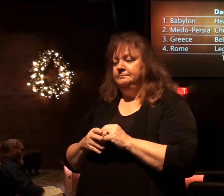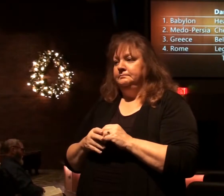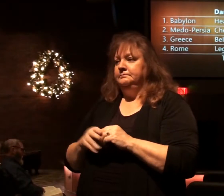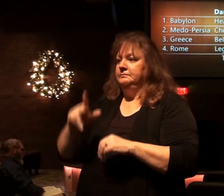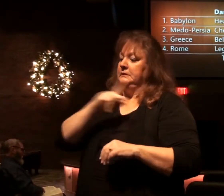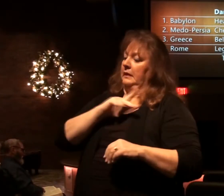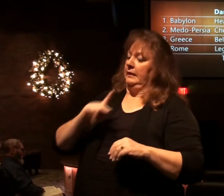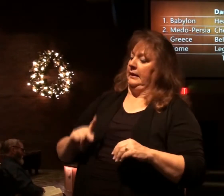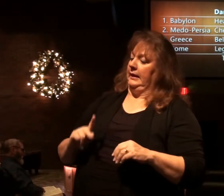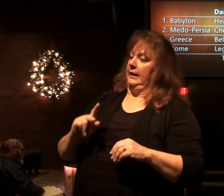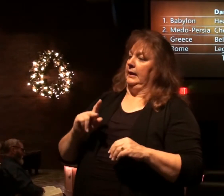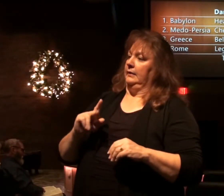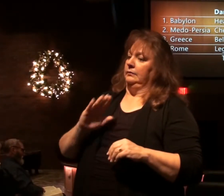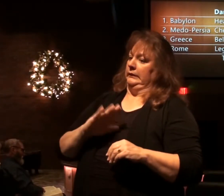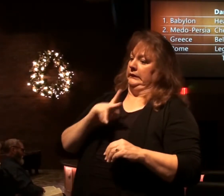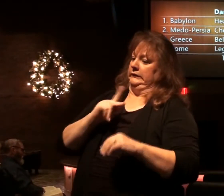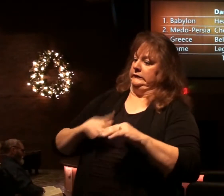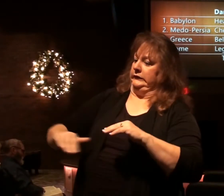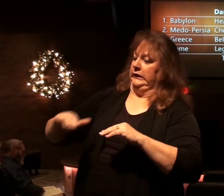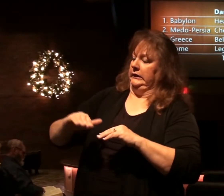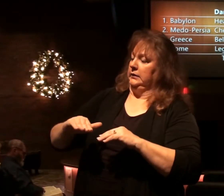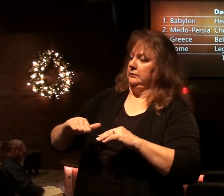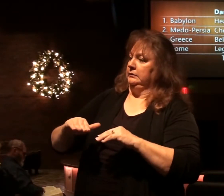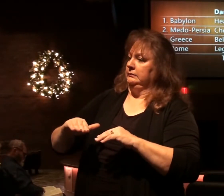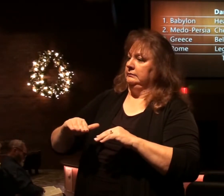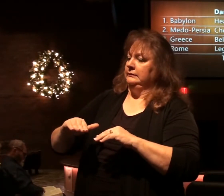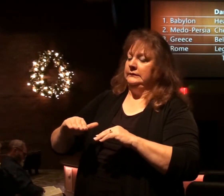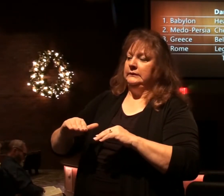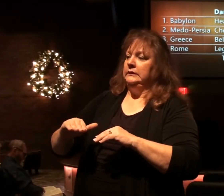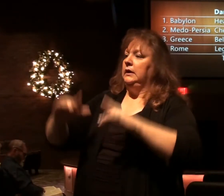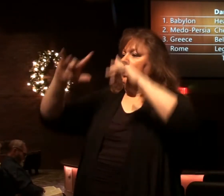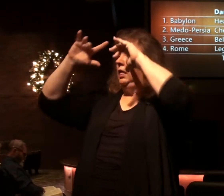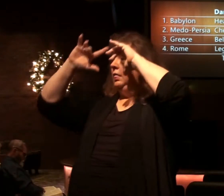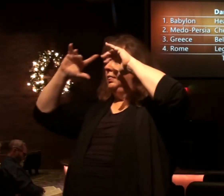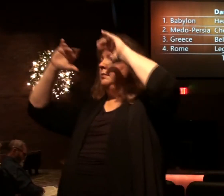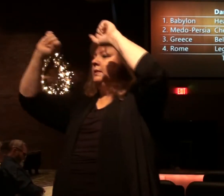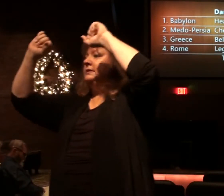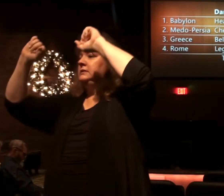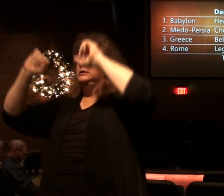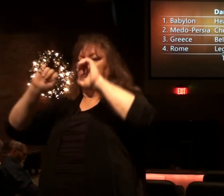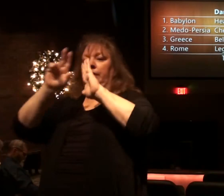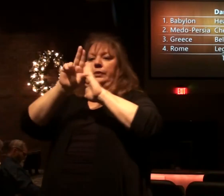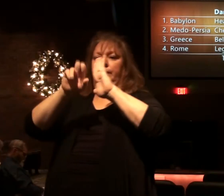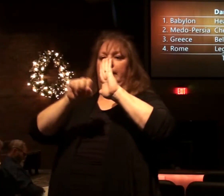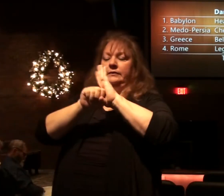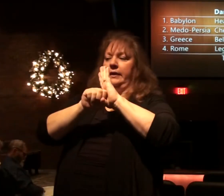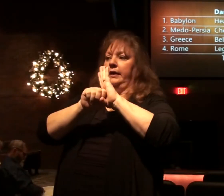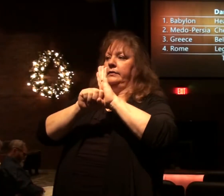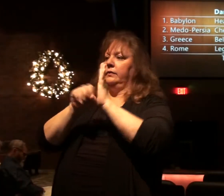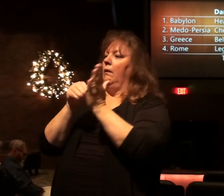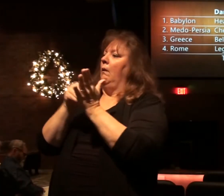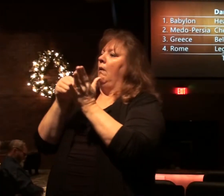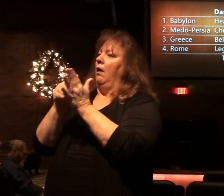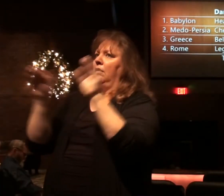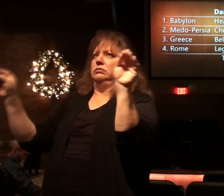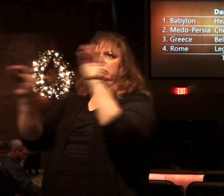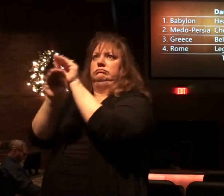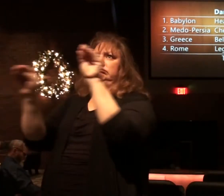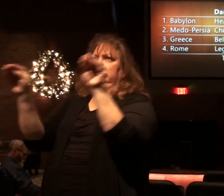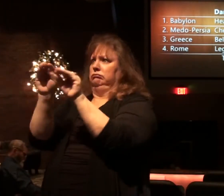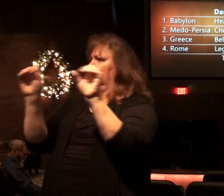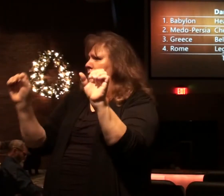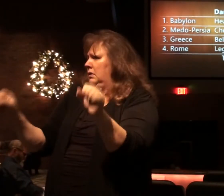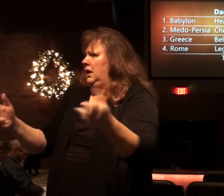A king and a kingdom used interchangeably. The president and the United States often used